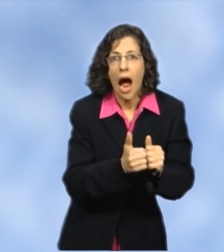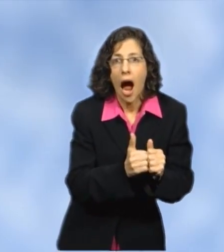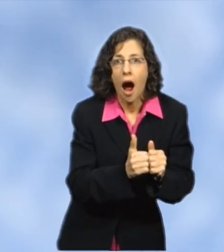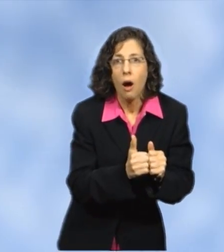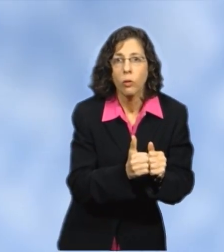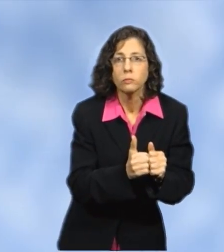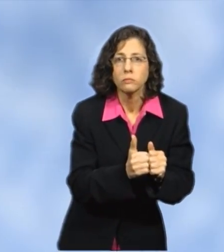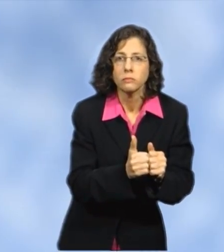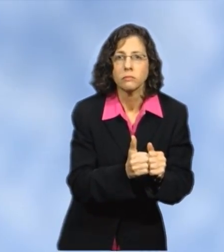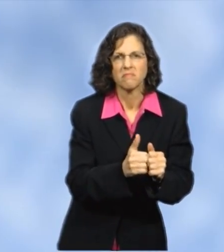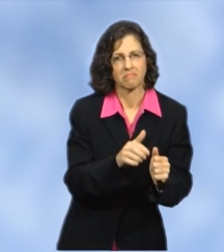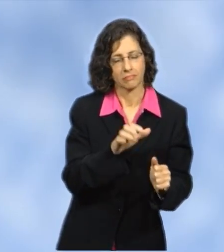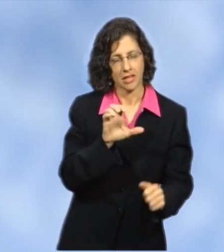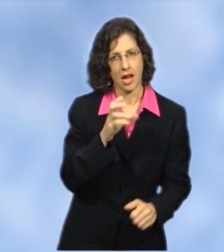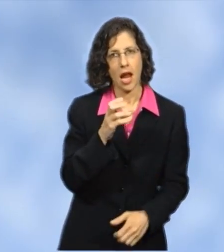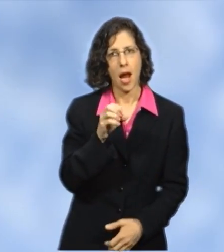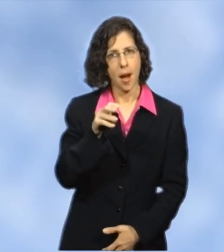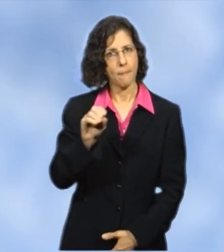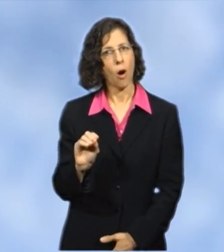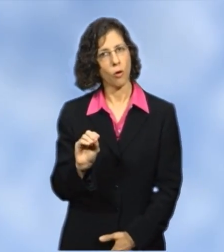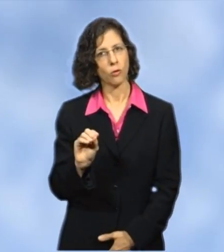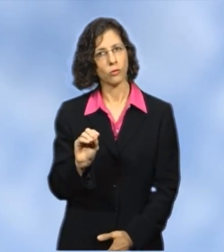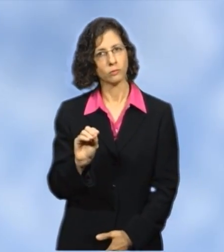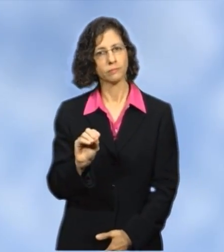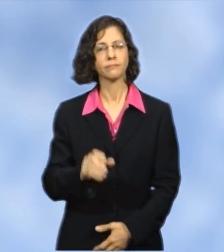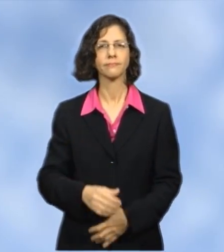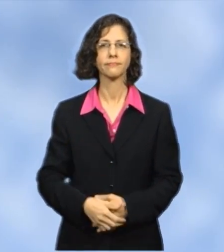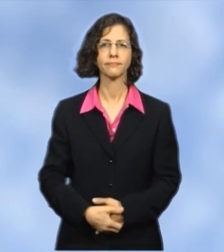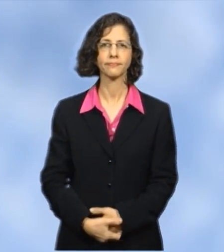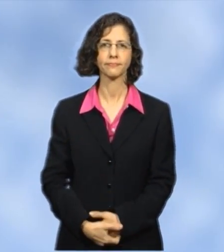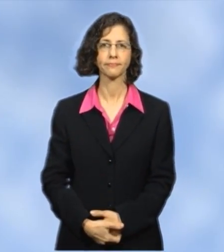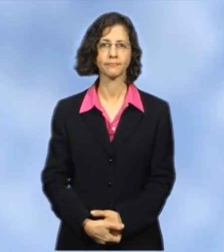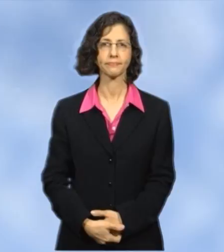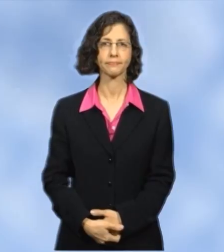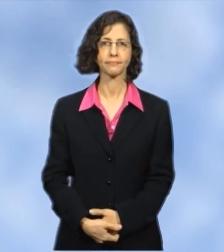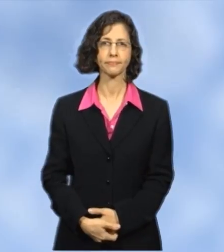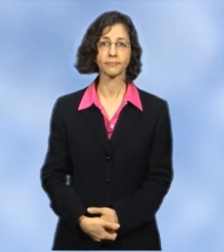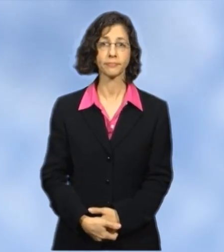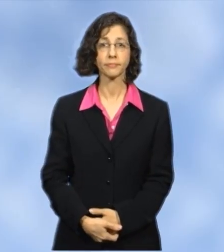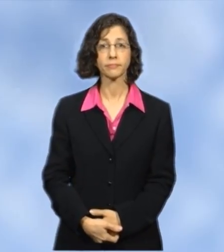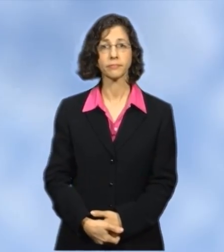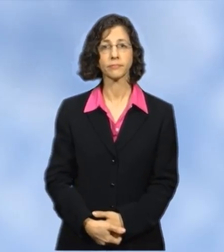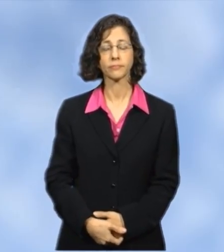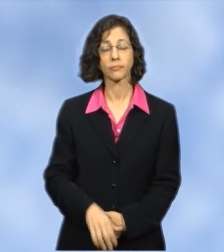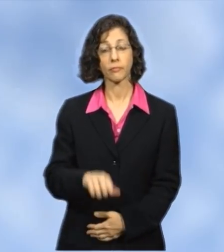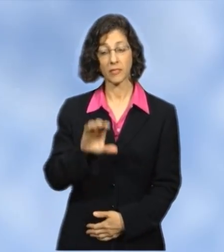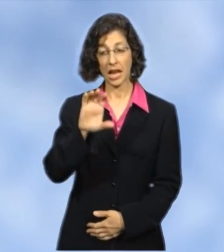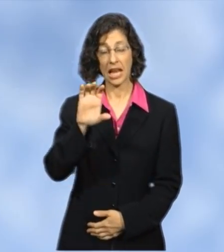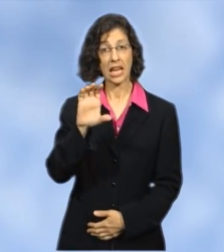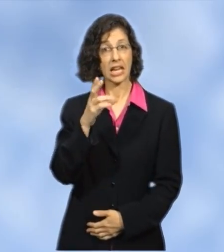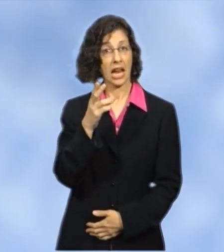Chemotherapy helps destroy those cancer cells that may not have been removed through surgery.